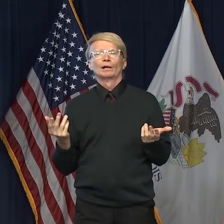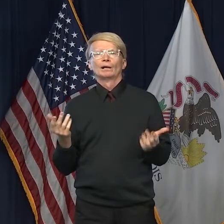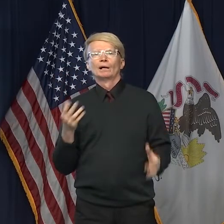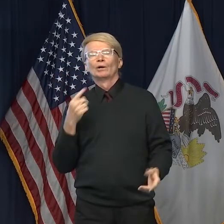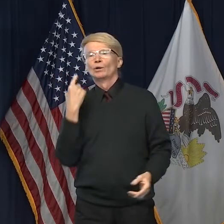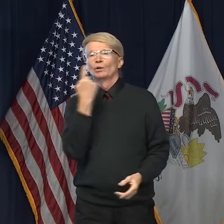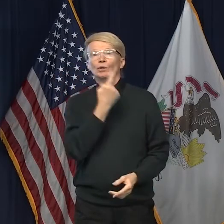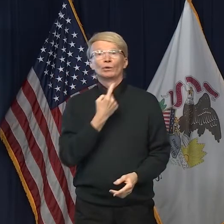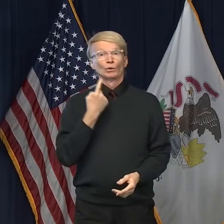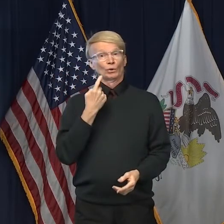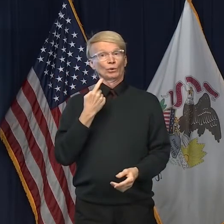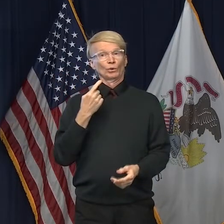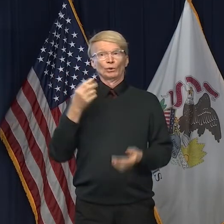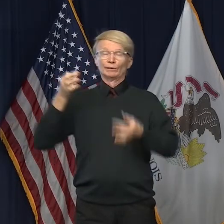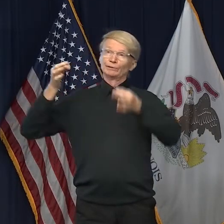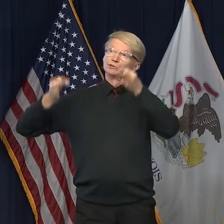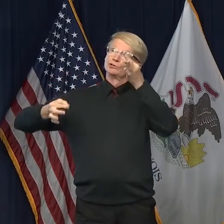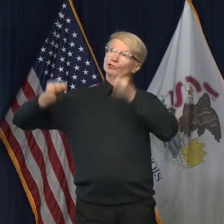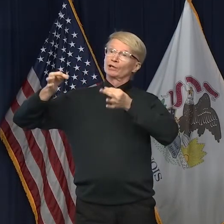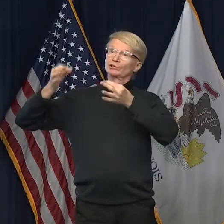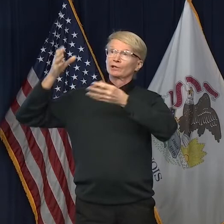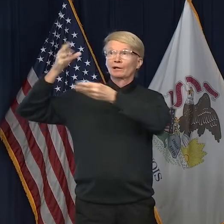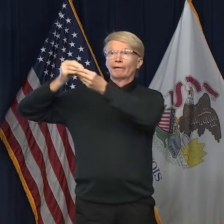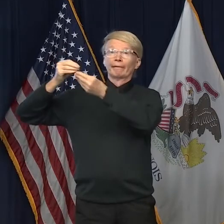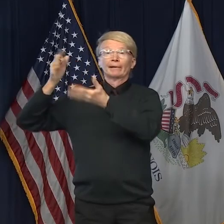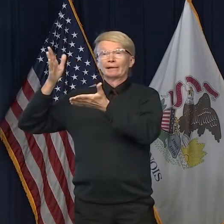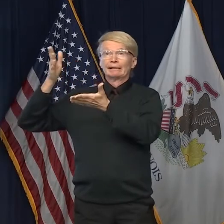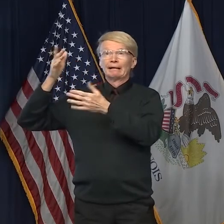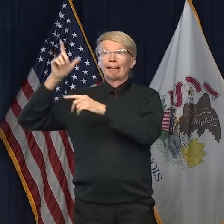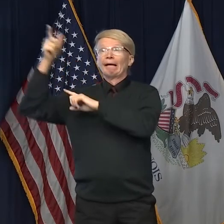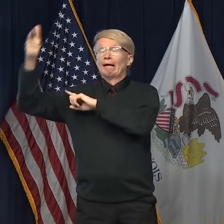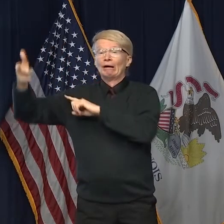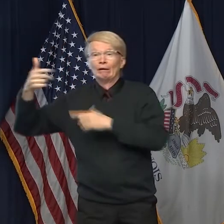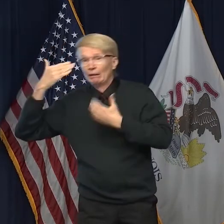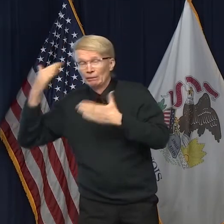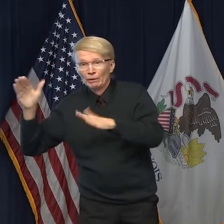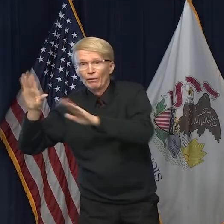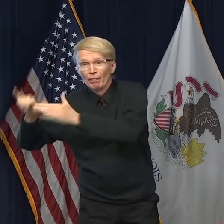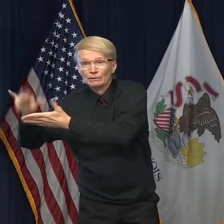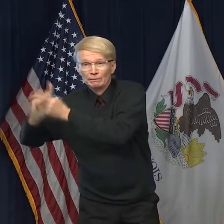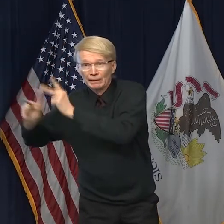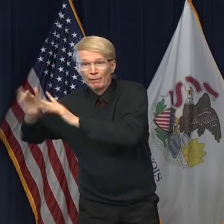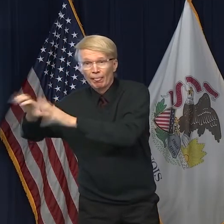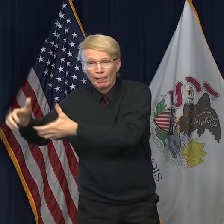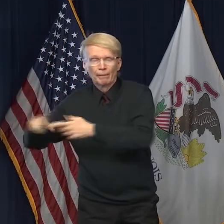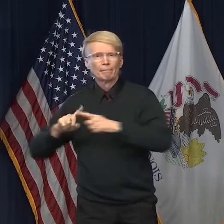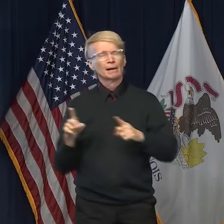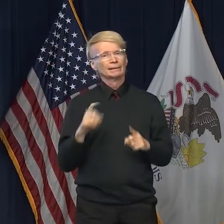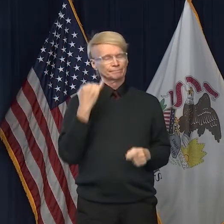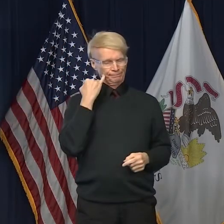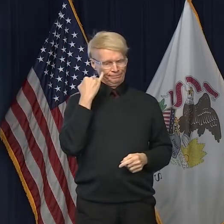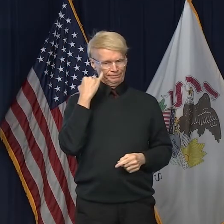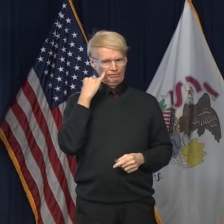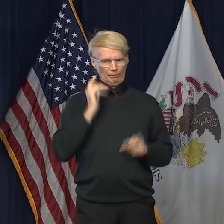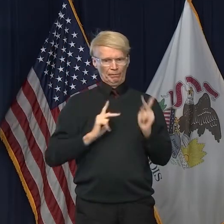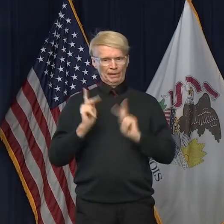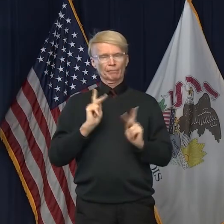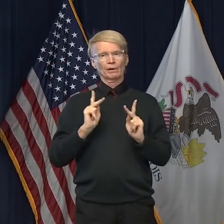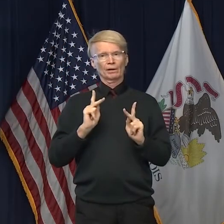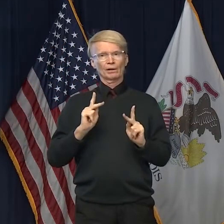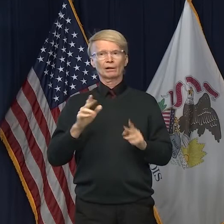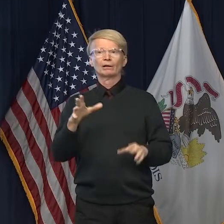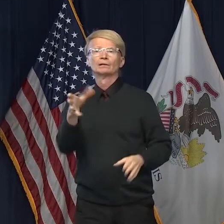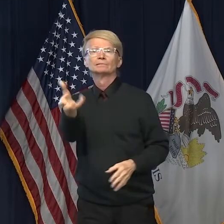ultimate judgment on those people. But in the interim, the fact is that anybody that took any business